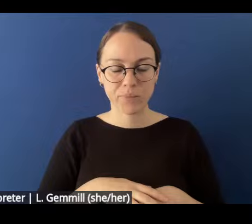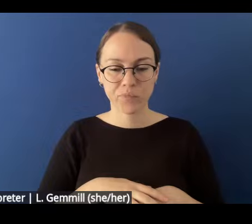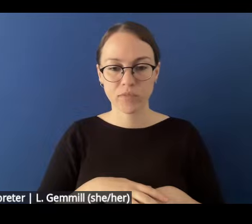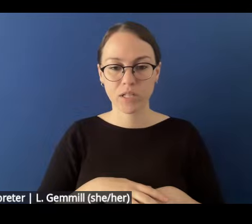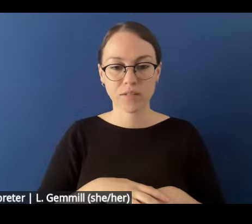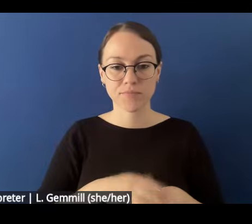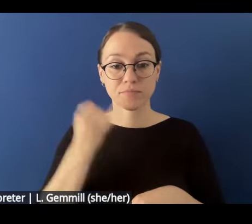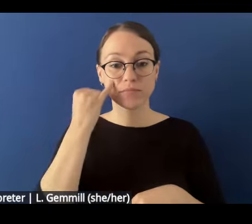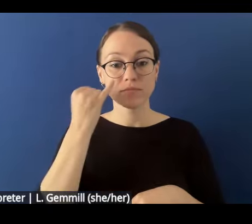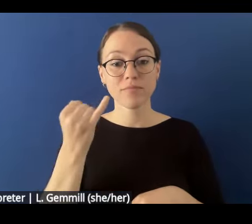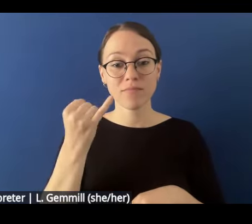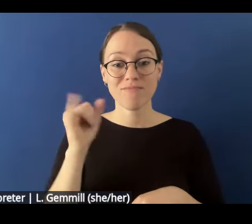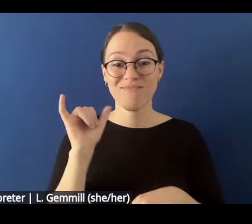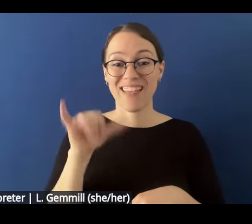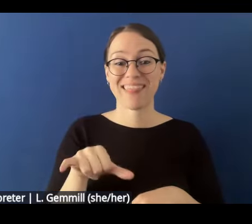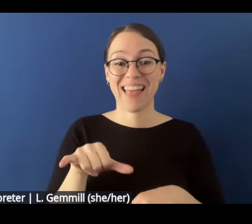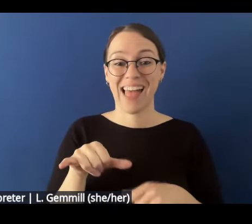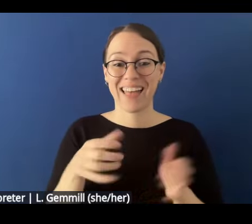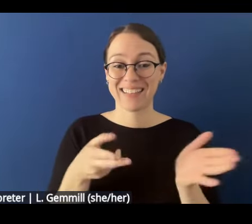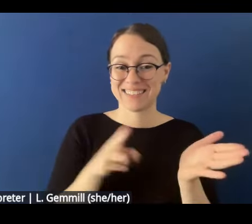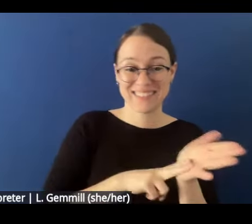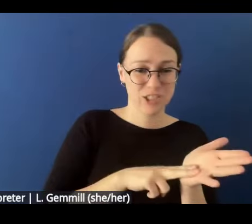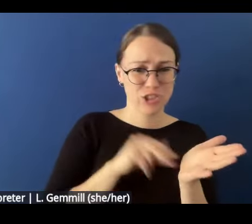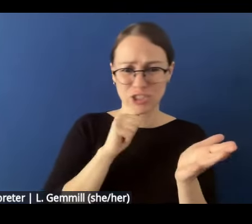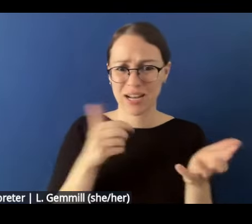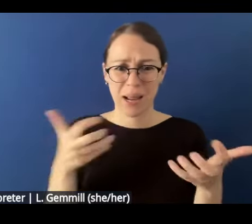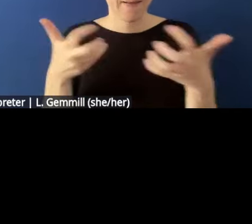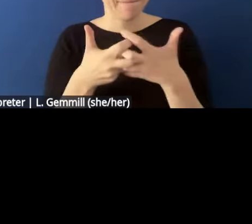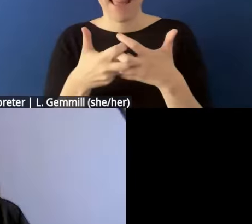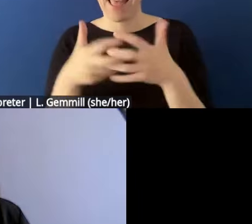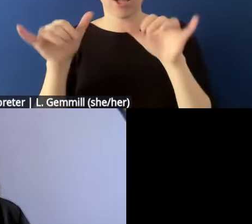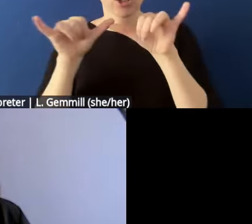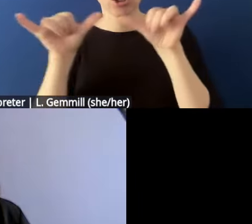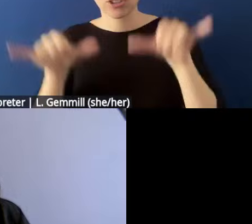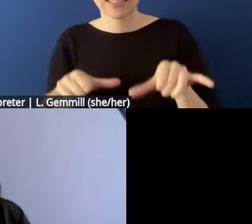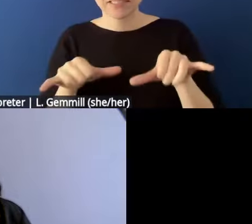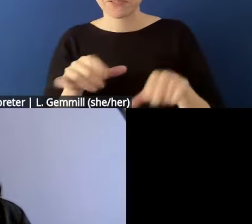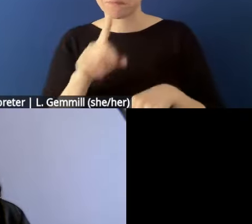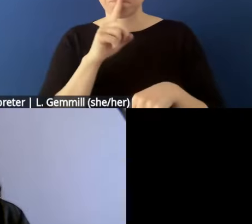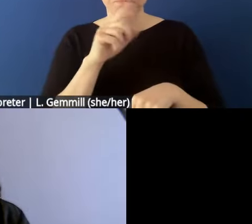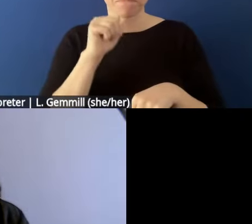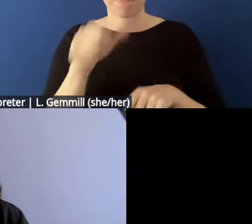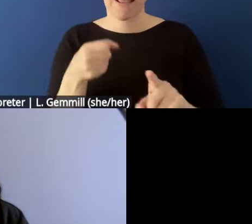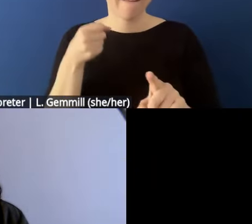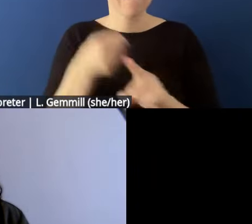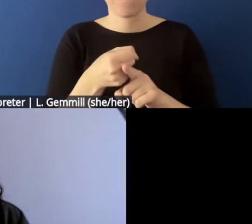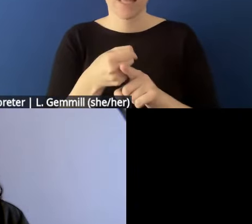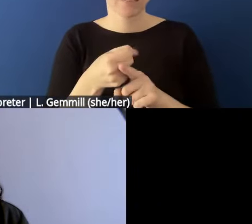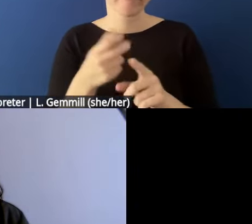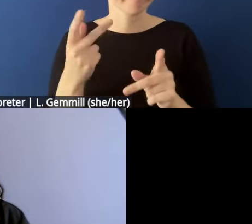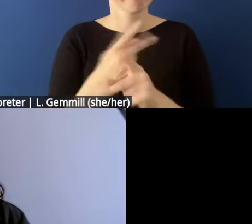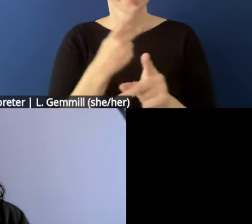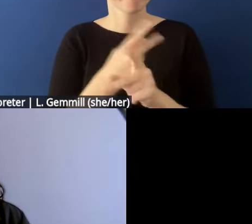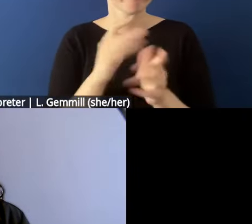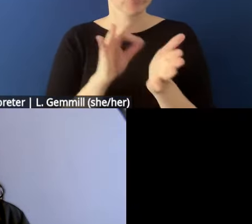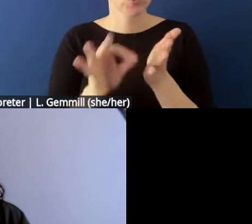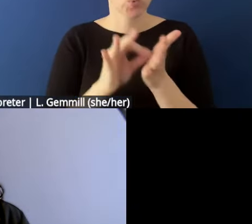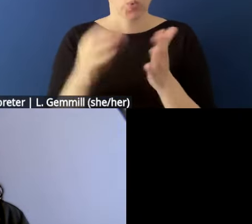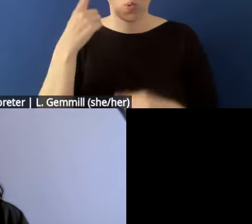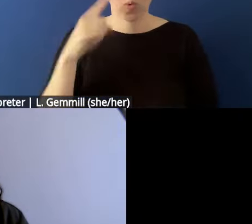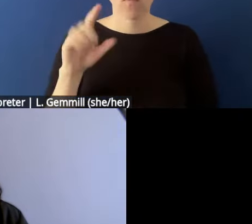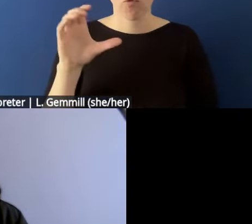circulator signature was determined not to have matched in the sample, it would not have affected our calculations for Cornell West. So that's a kind of